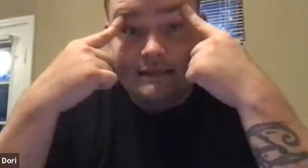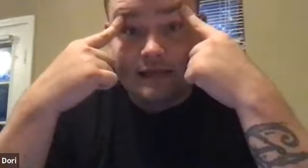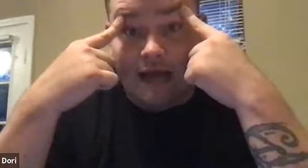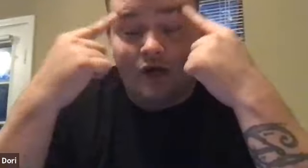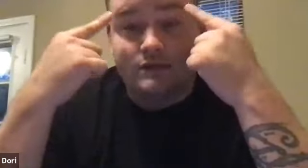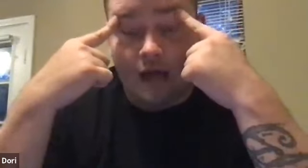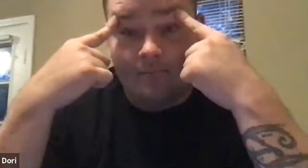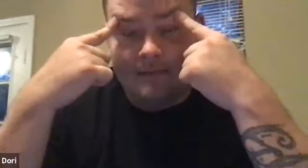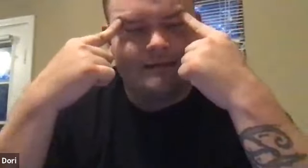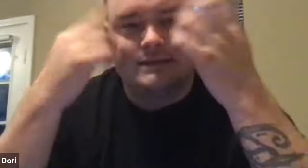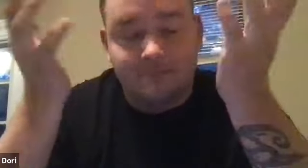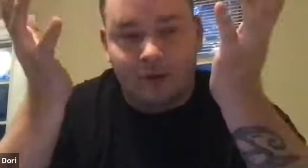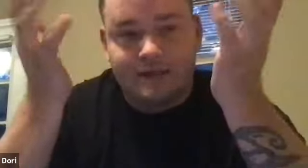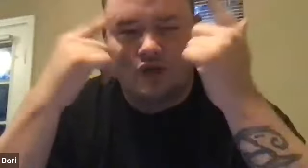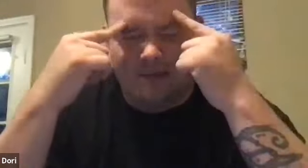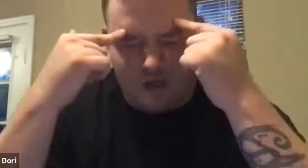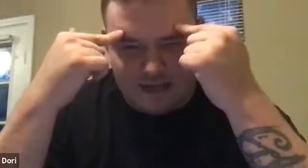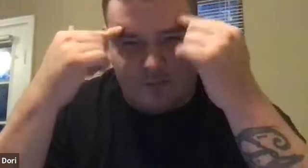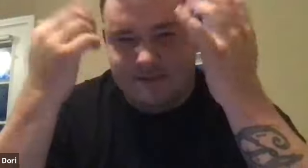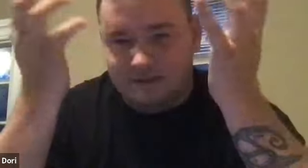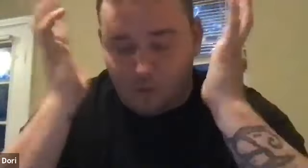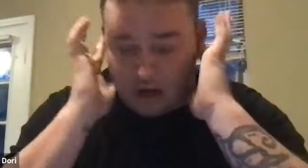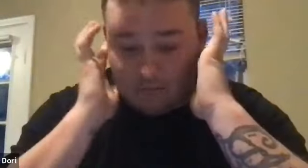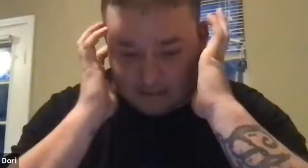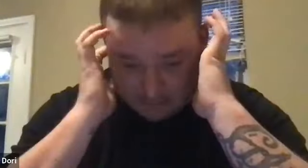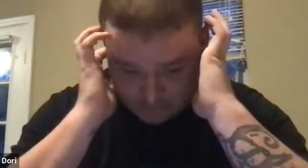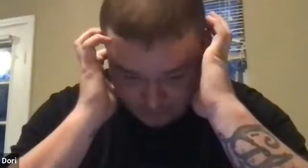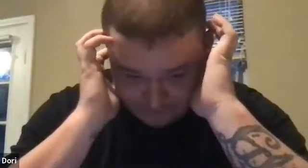Yes, eyebrows up means it's a simple answer. Eyebrows down means it's a more complex answer.